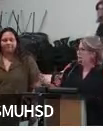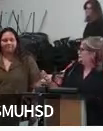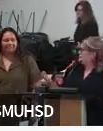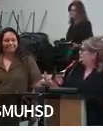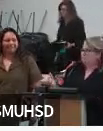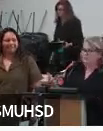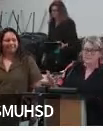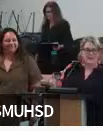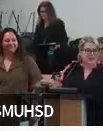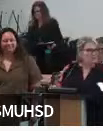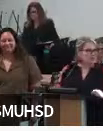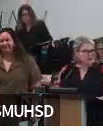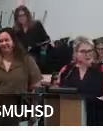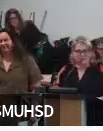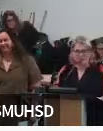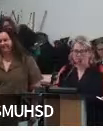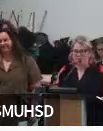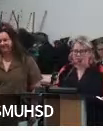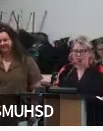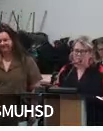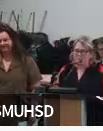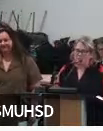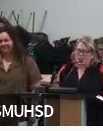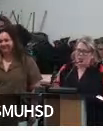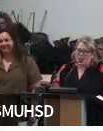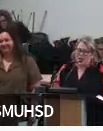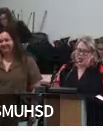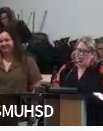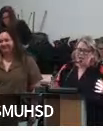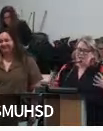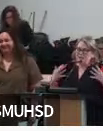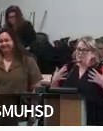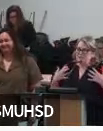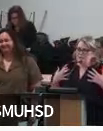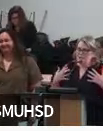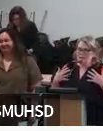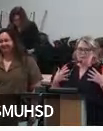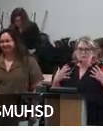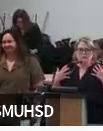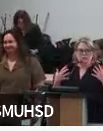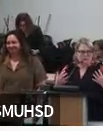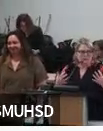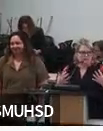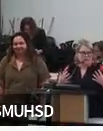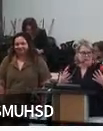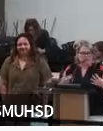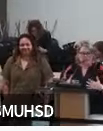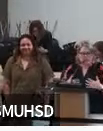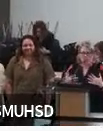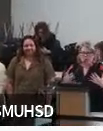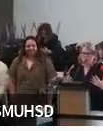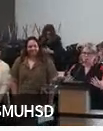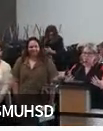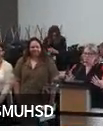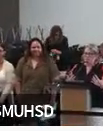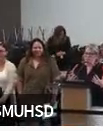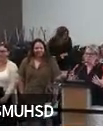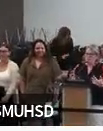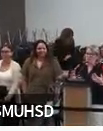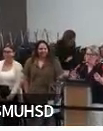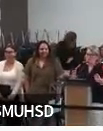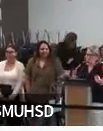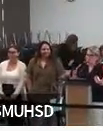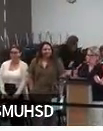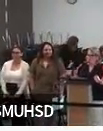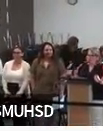broke bread before we came here. It was really fun. And it just gives me this time to really reflect on what we're doing